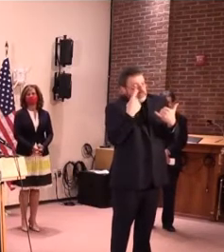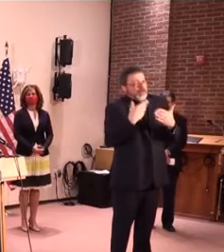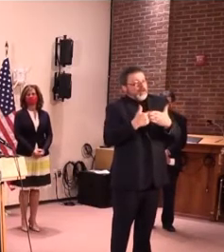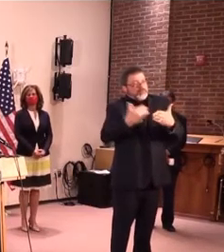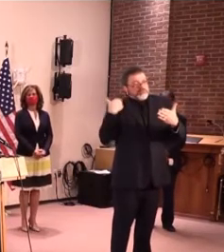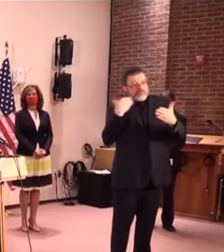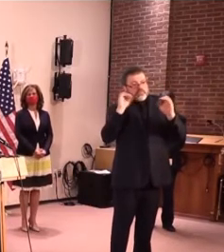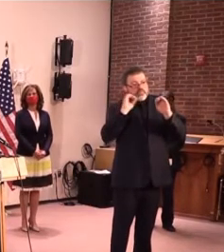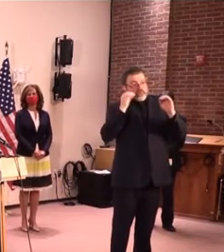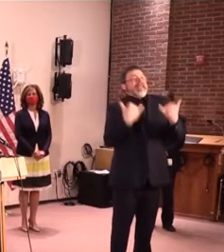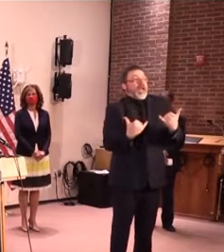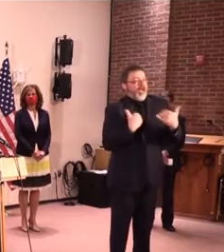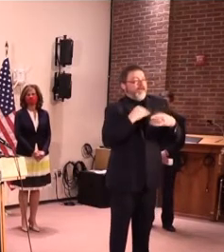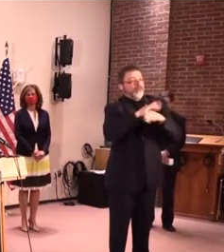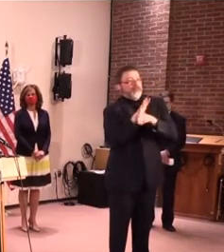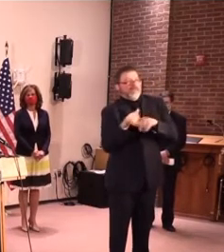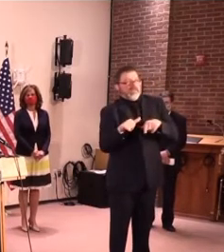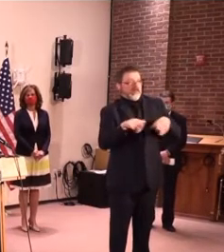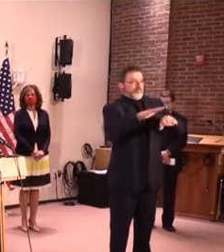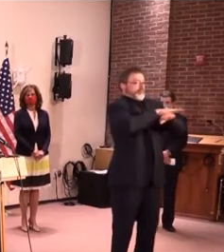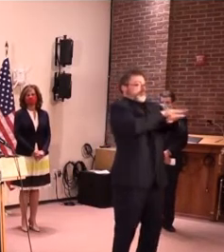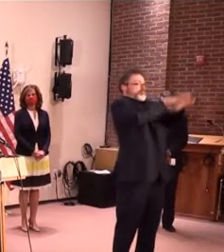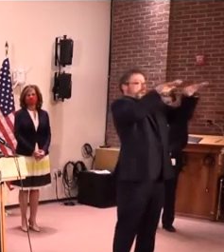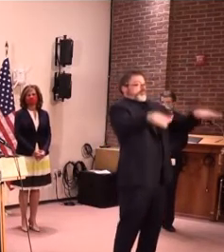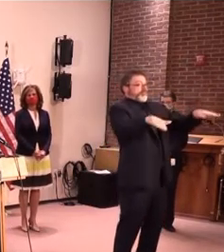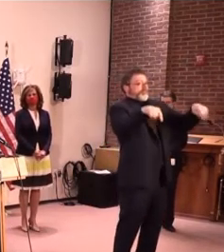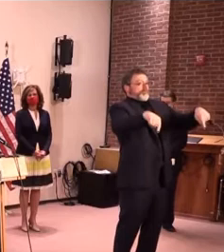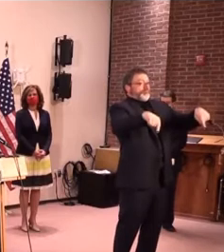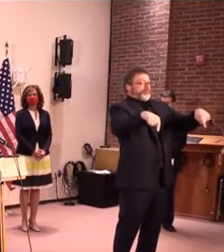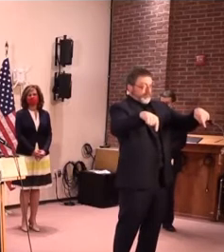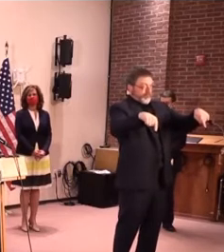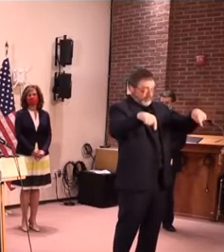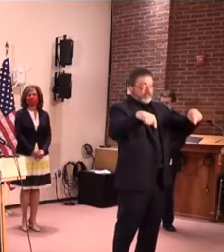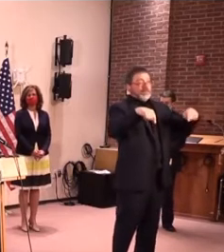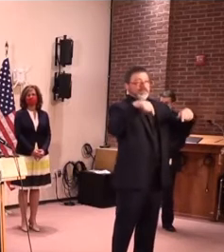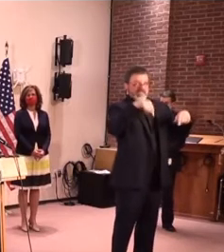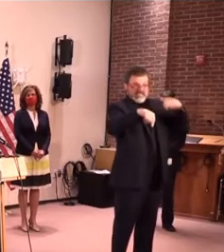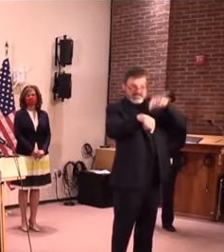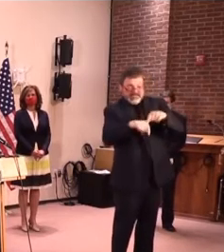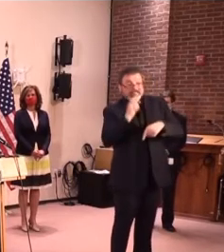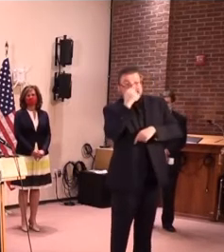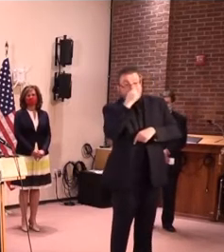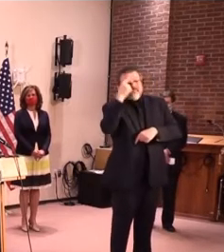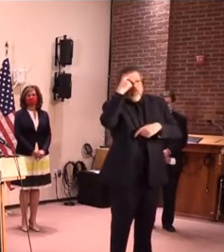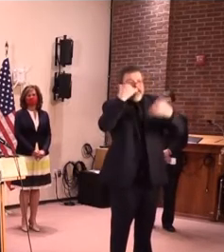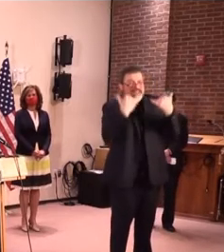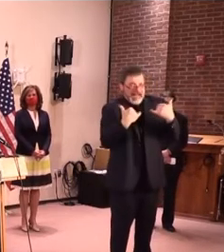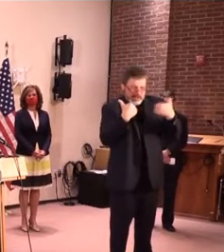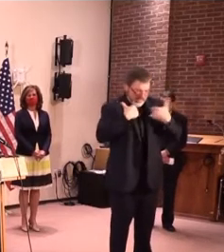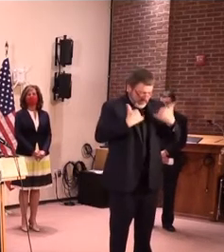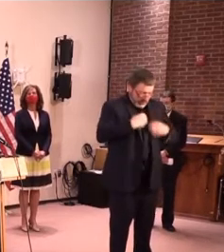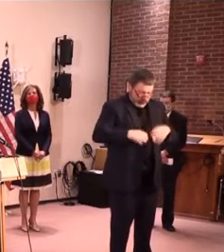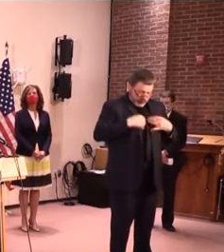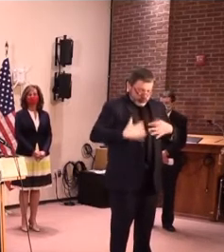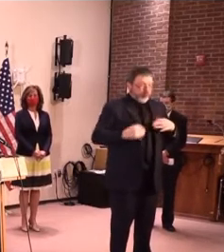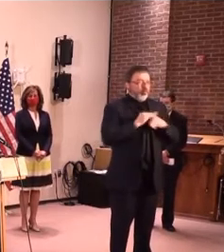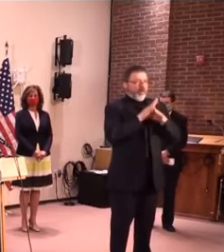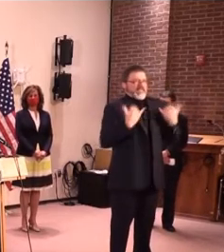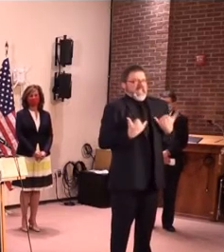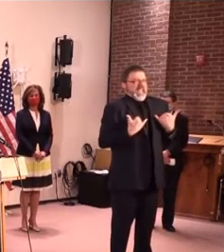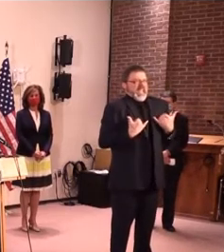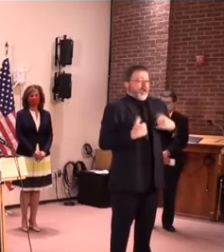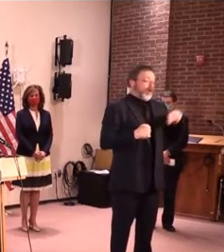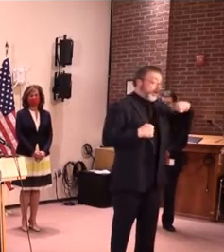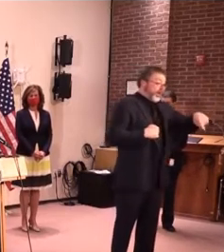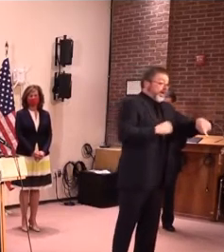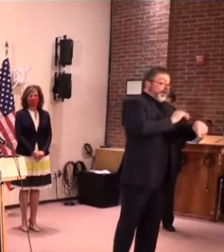level of active disease there is in the state. So what we did on May 16th, and